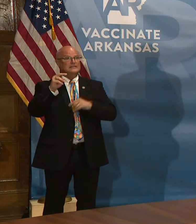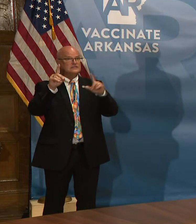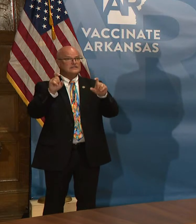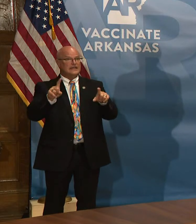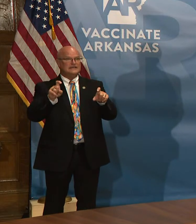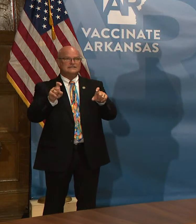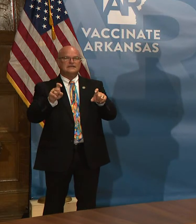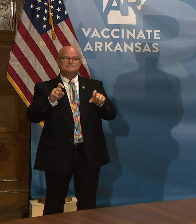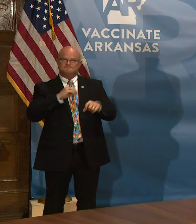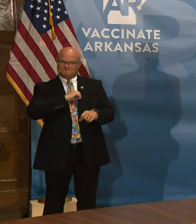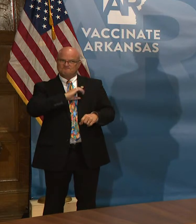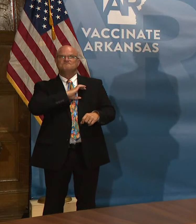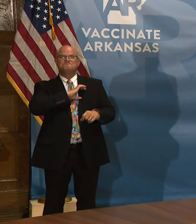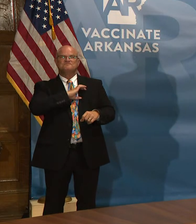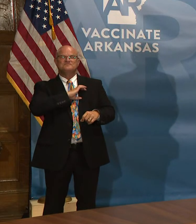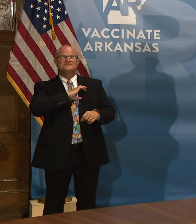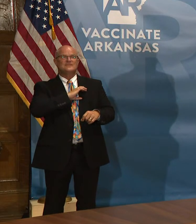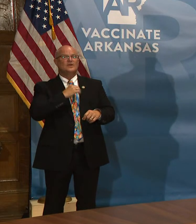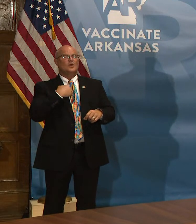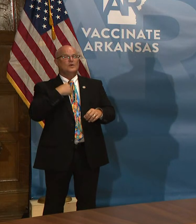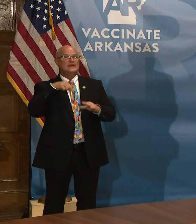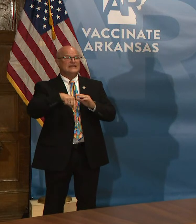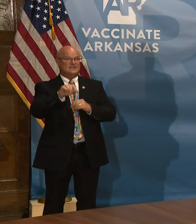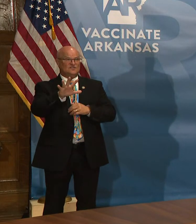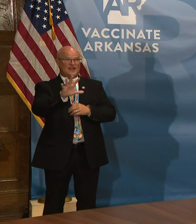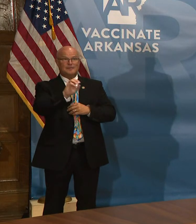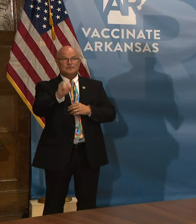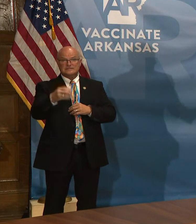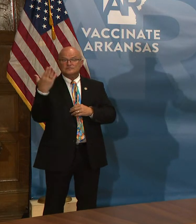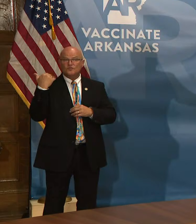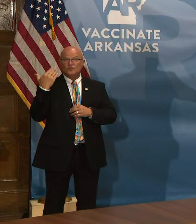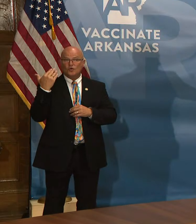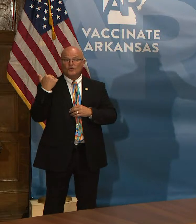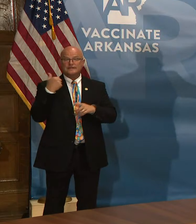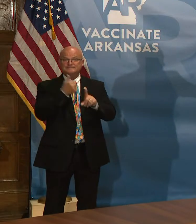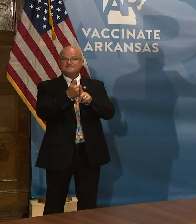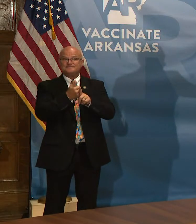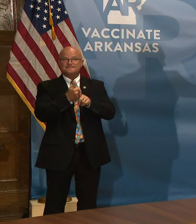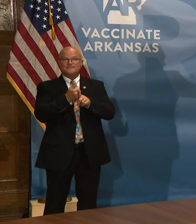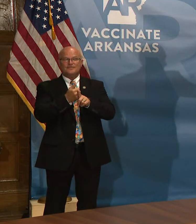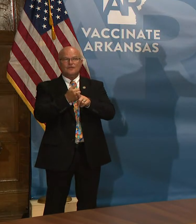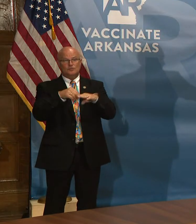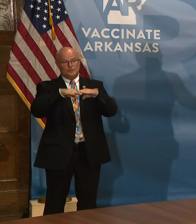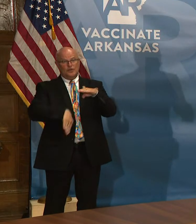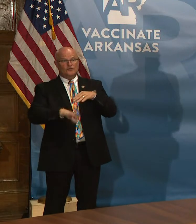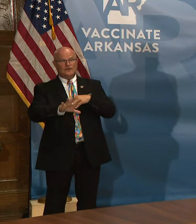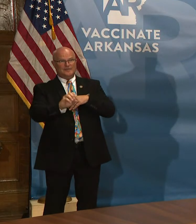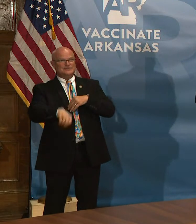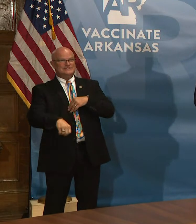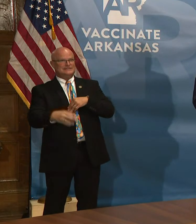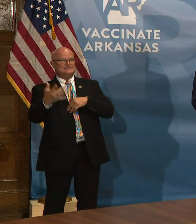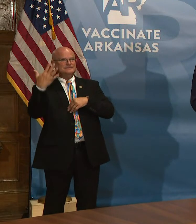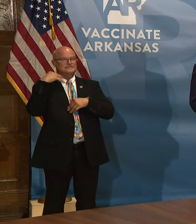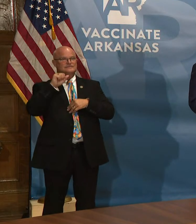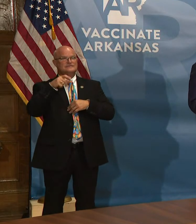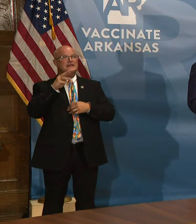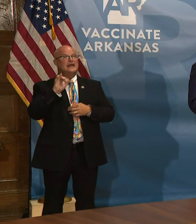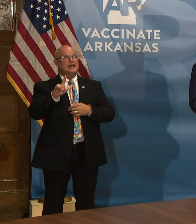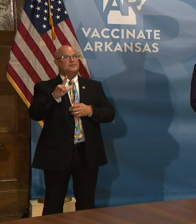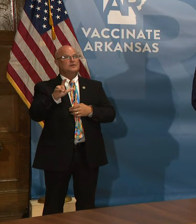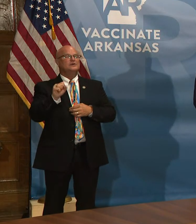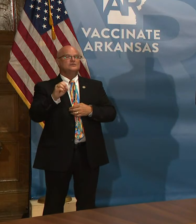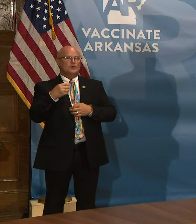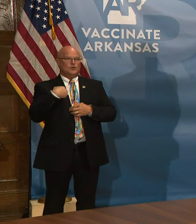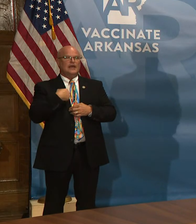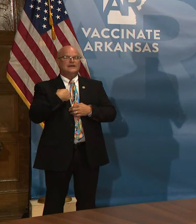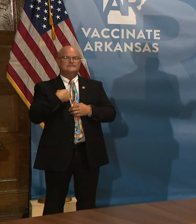is encouraging. We did get down to 5%, lower than 5% back in April, so we've